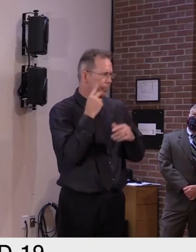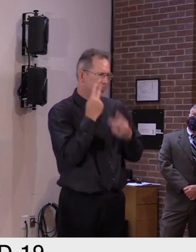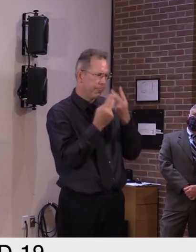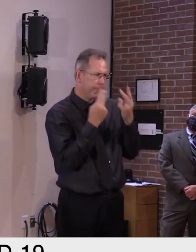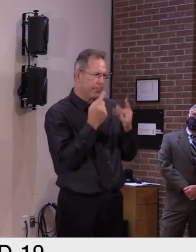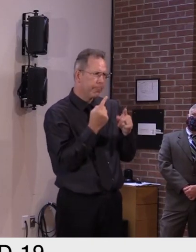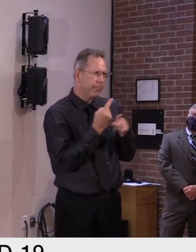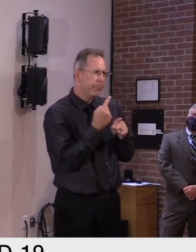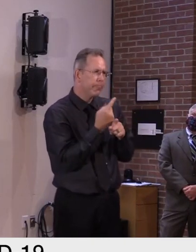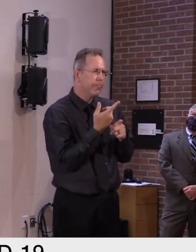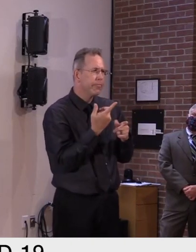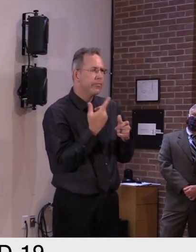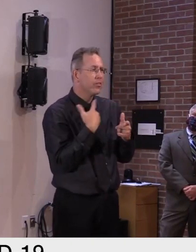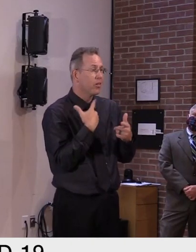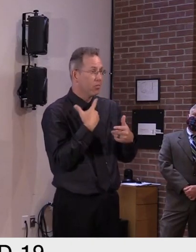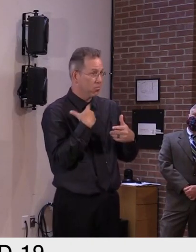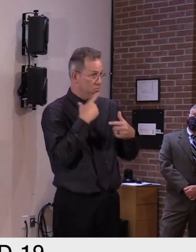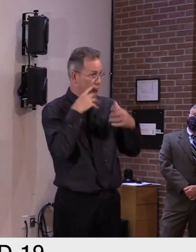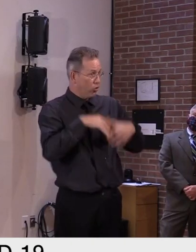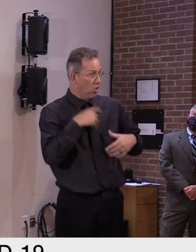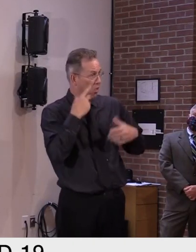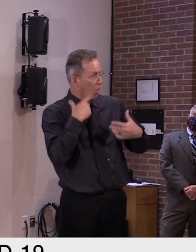this, knowing with